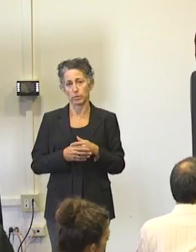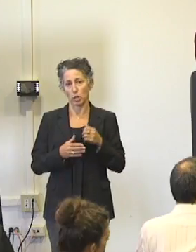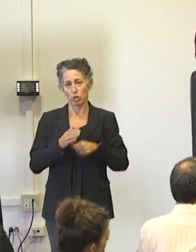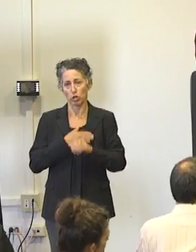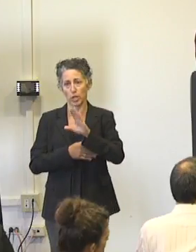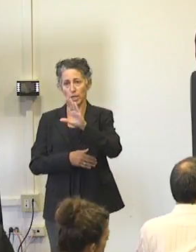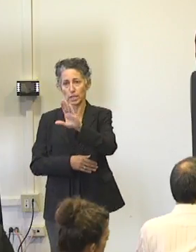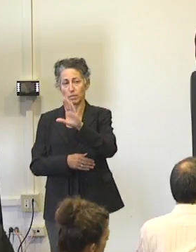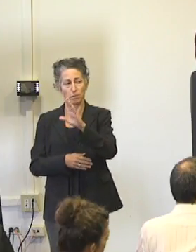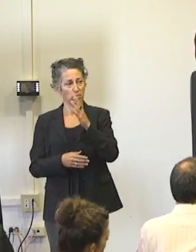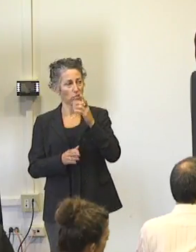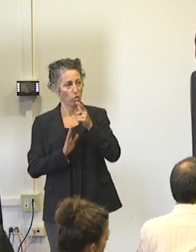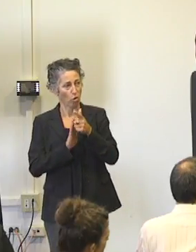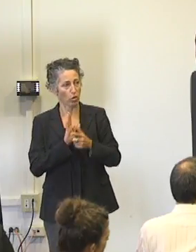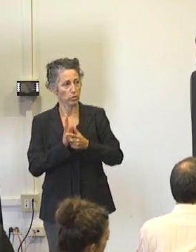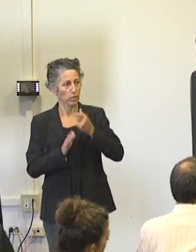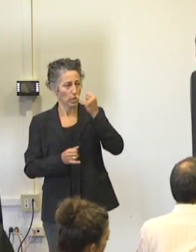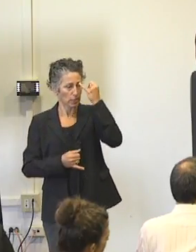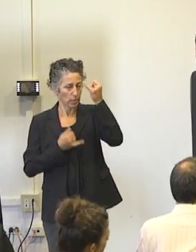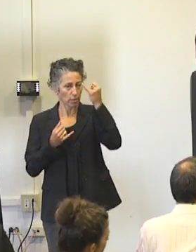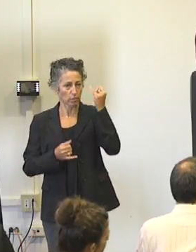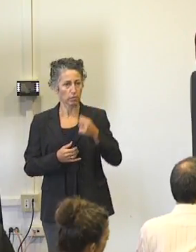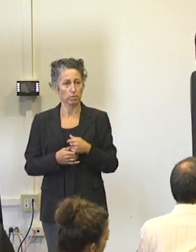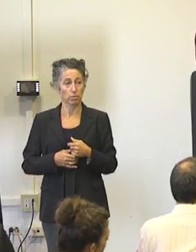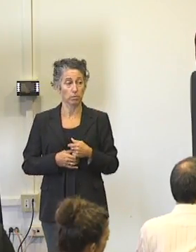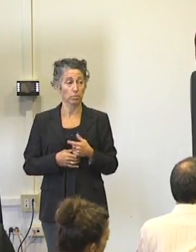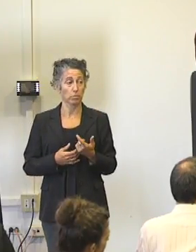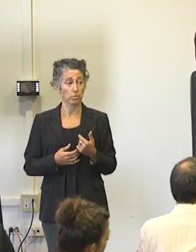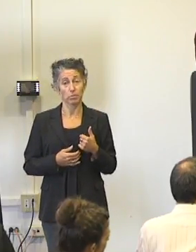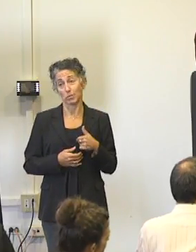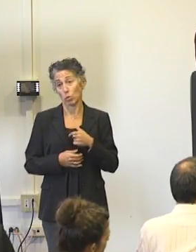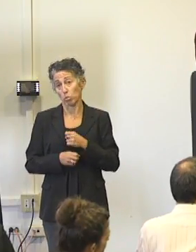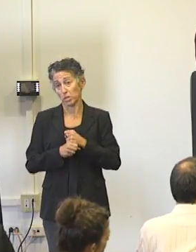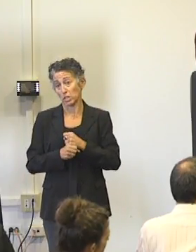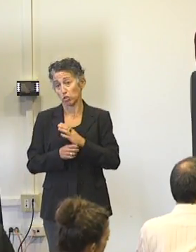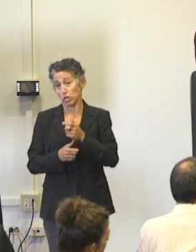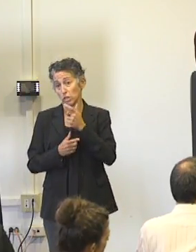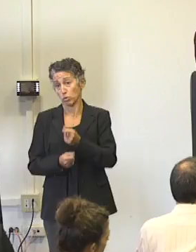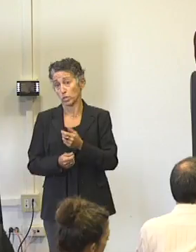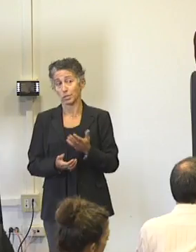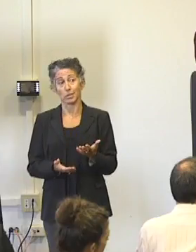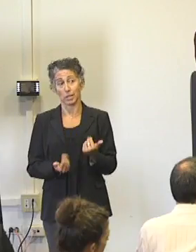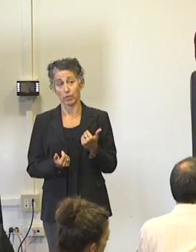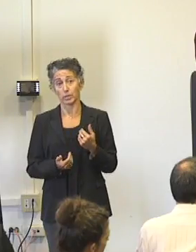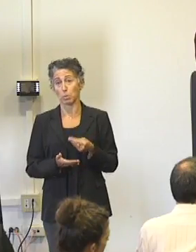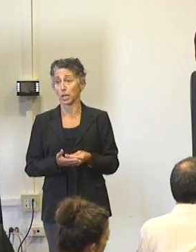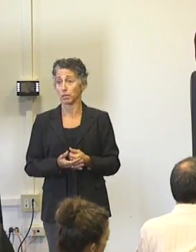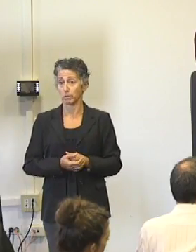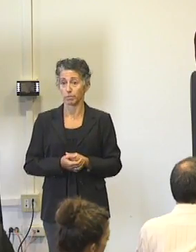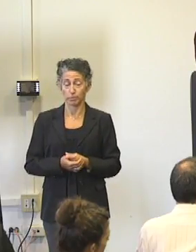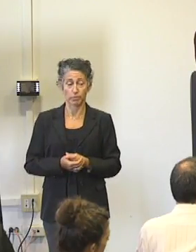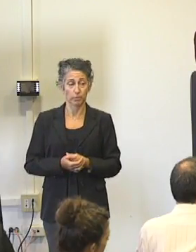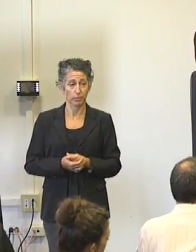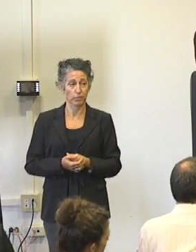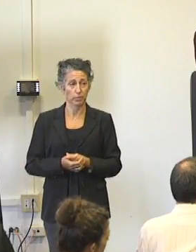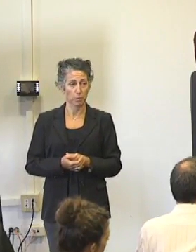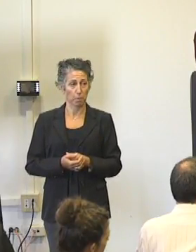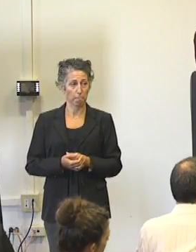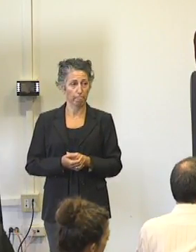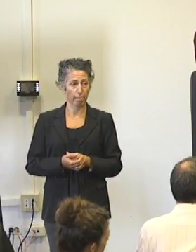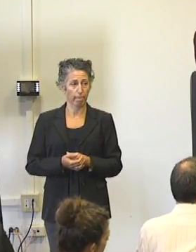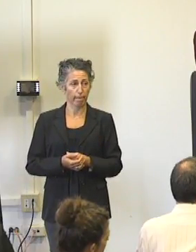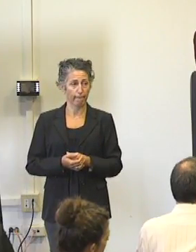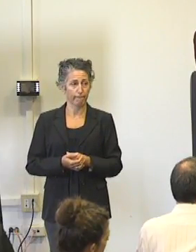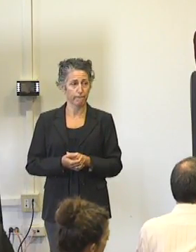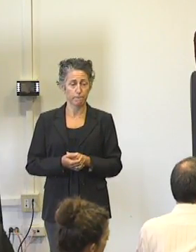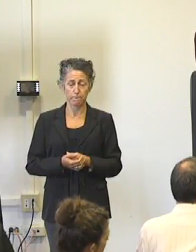he was selling to corporations and saying, you know, like, we're protecting your interests like nobody else's, give us money. So it's a really